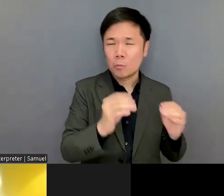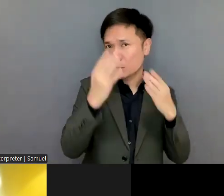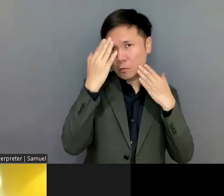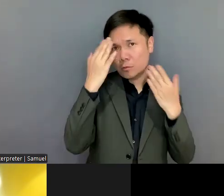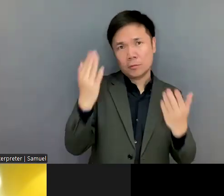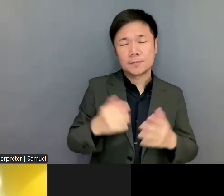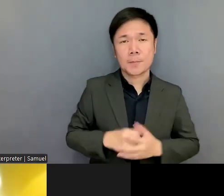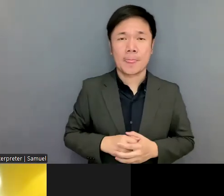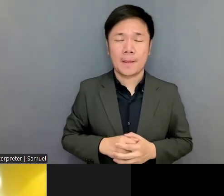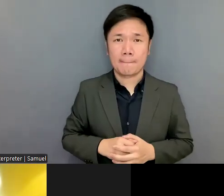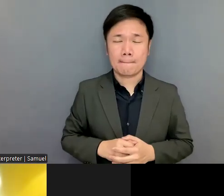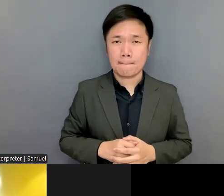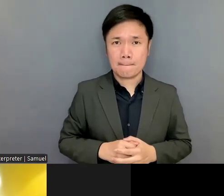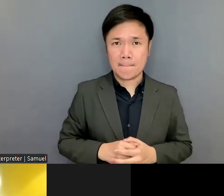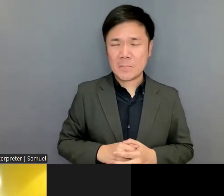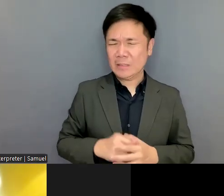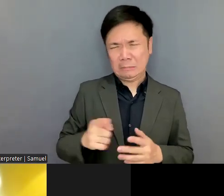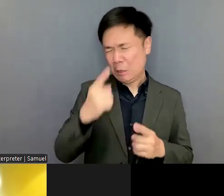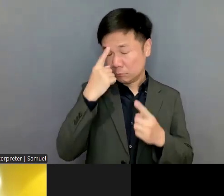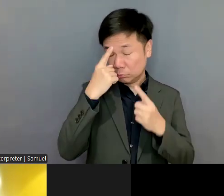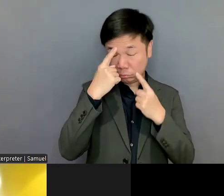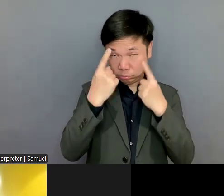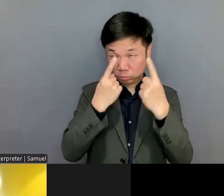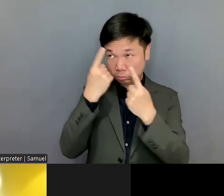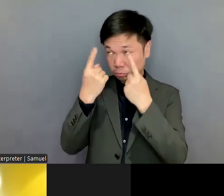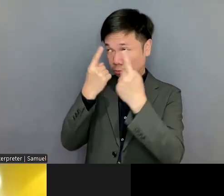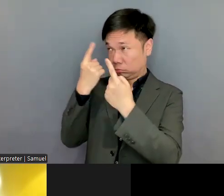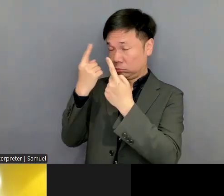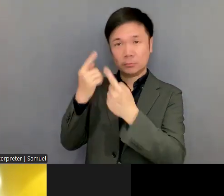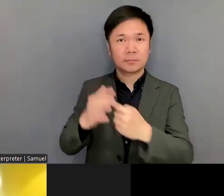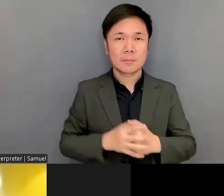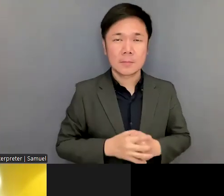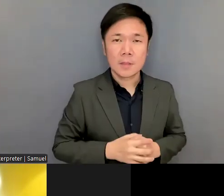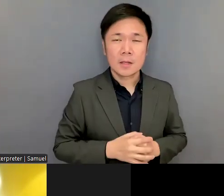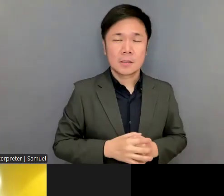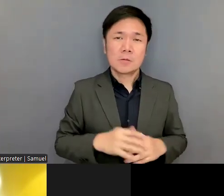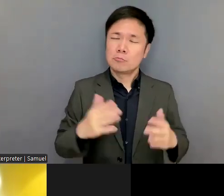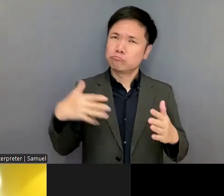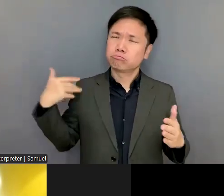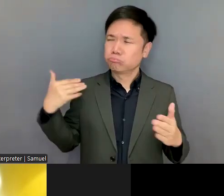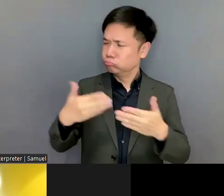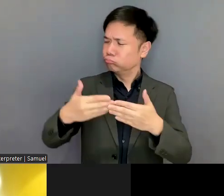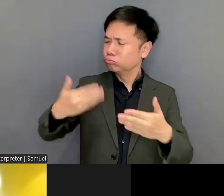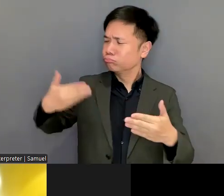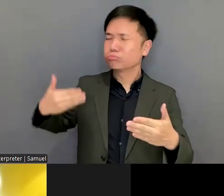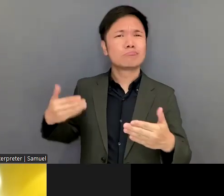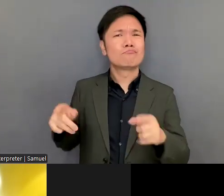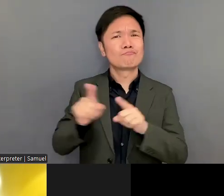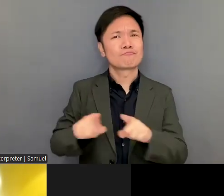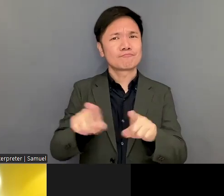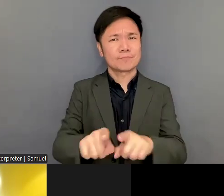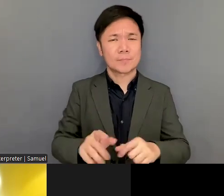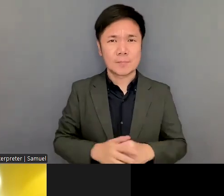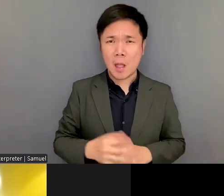desde hace one of the varios biggest años worries that y a pesar de que we se have ha had estado since a couple of impulsando years back. iniciativas para que There are obviamente some